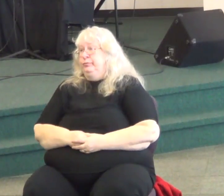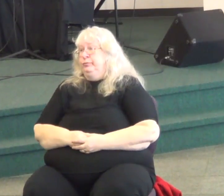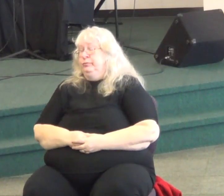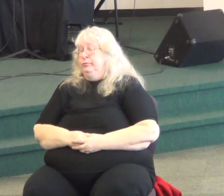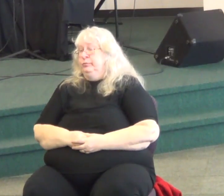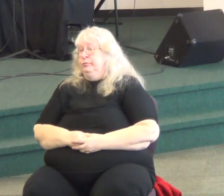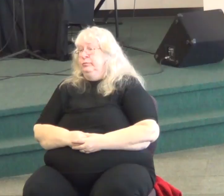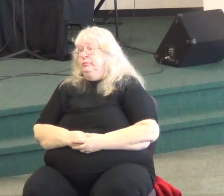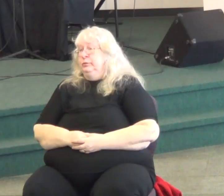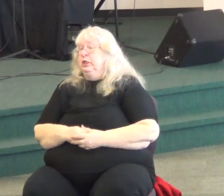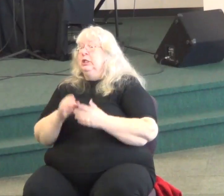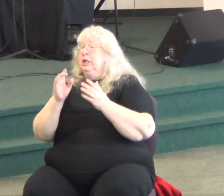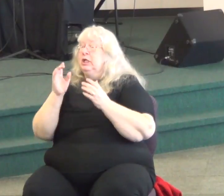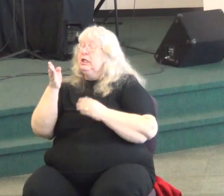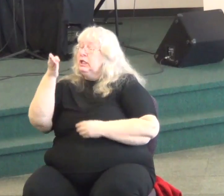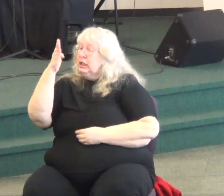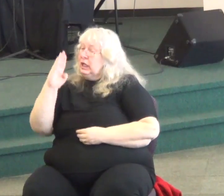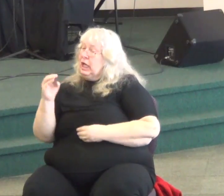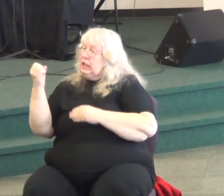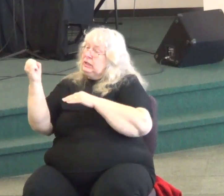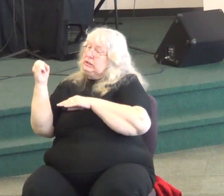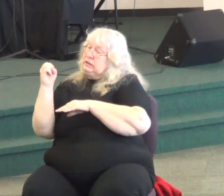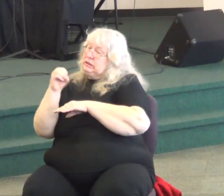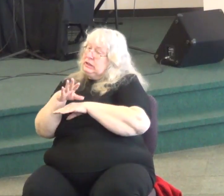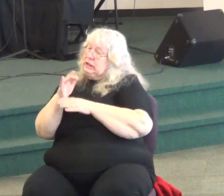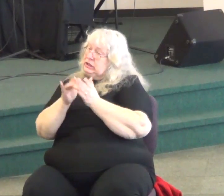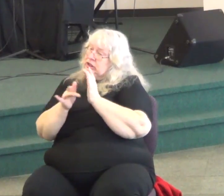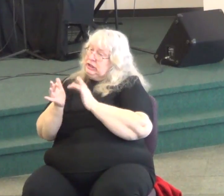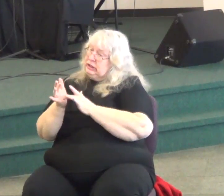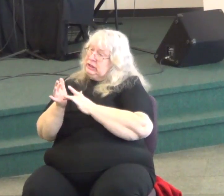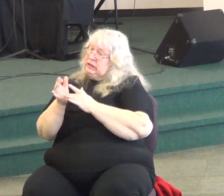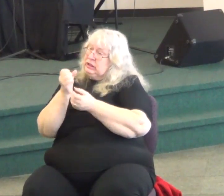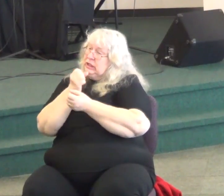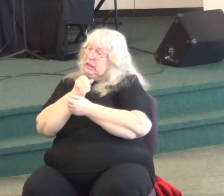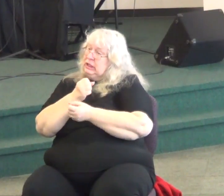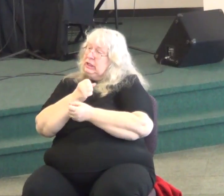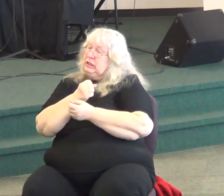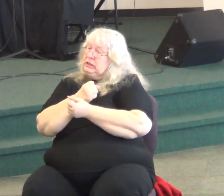God sent Jesus to die for us while we were still sinners.